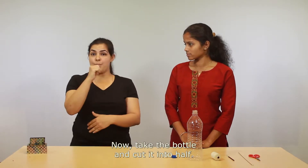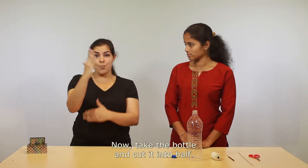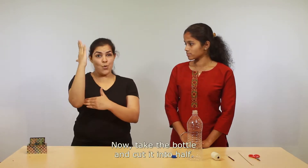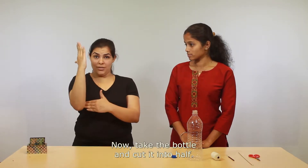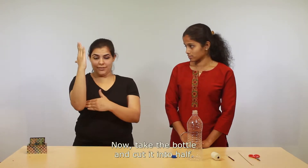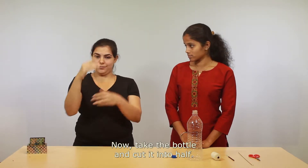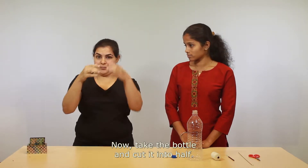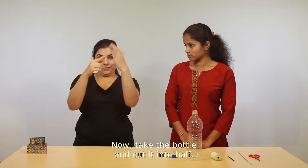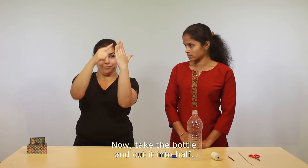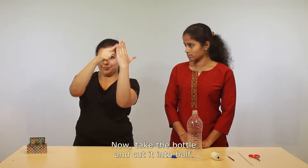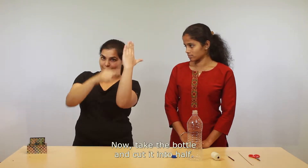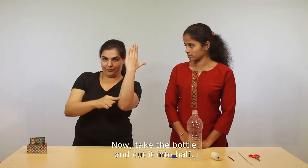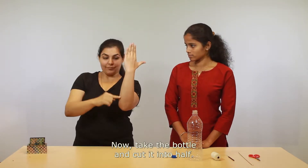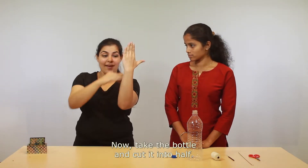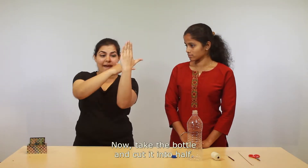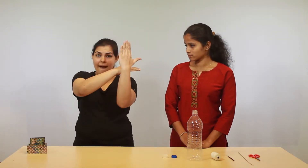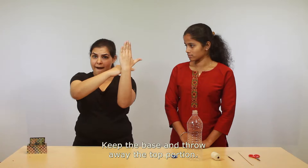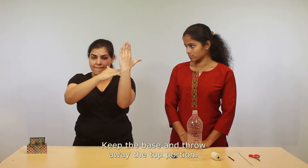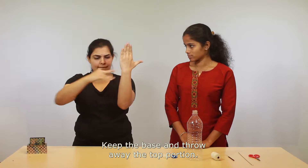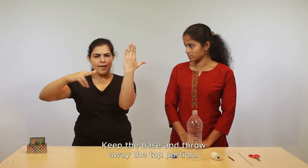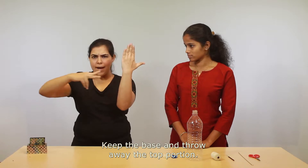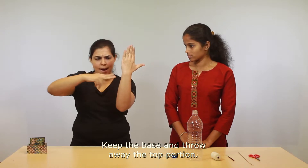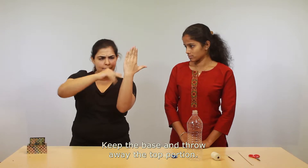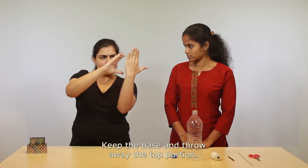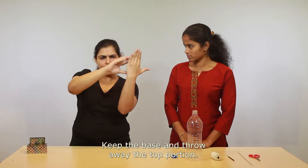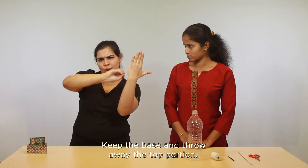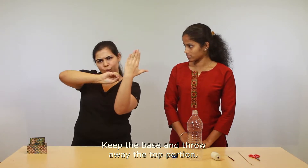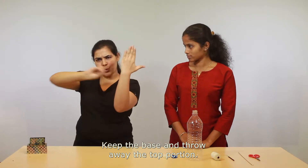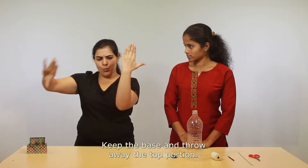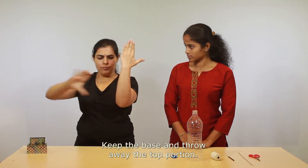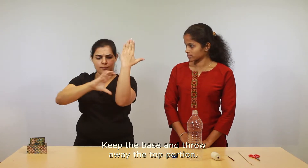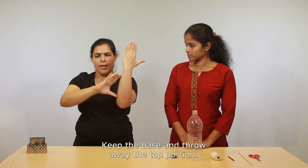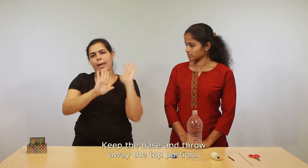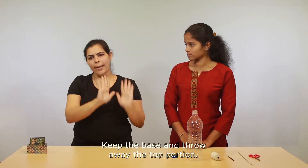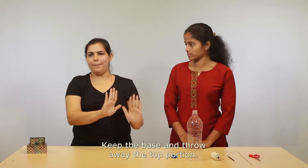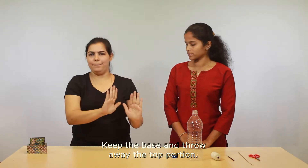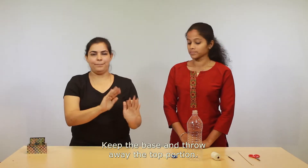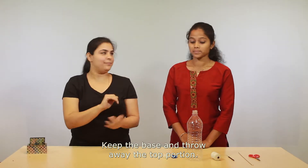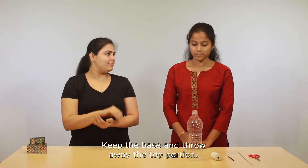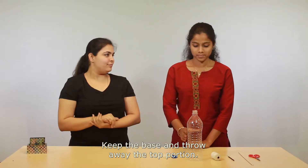the bottle and cut it into half mm-hmm keep the base and throw away the top portion sure